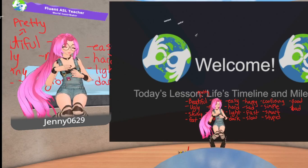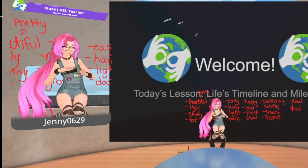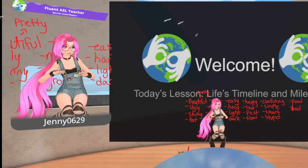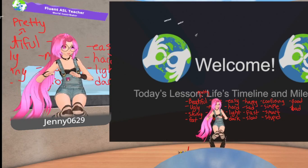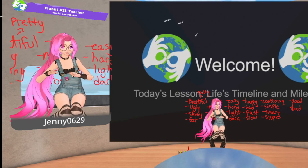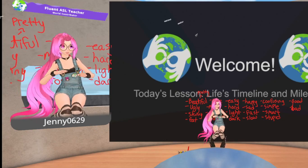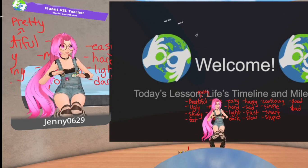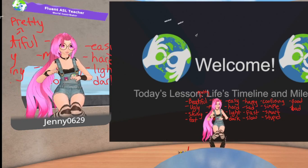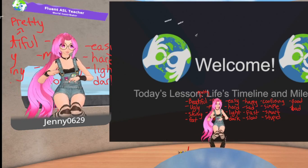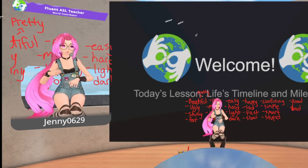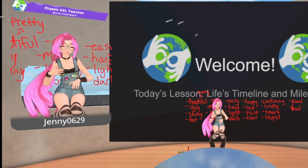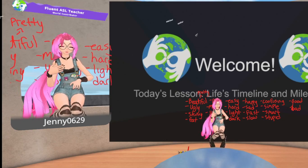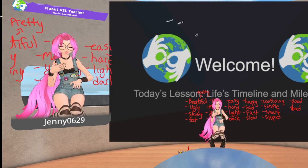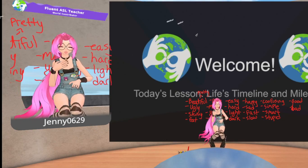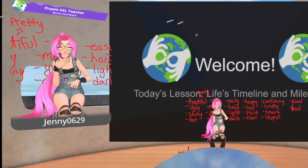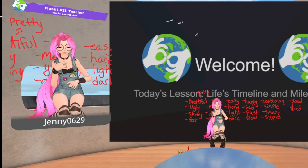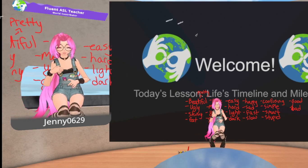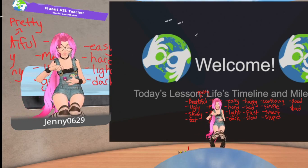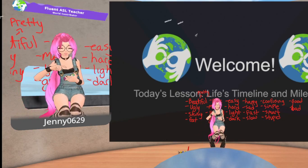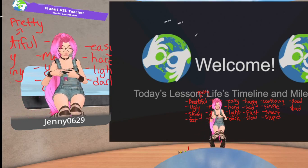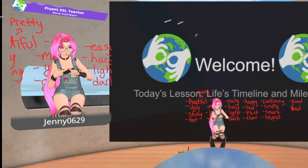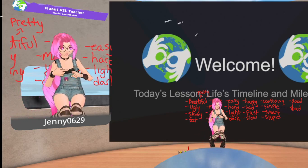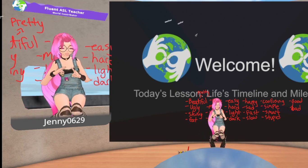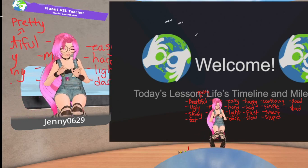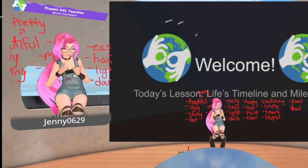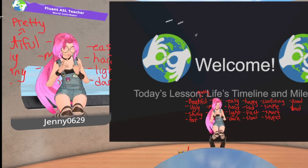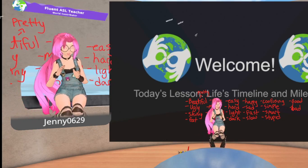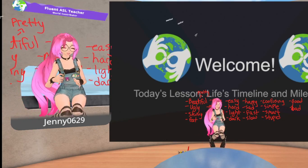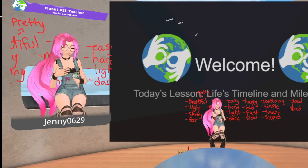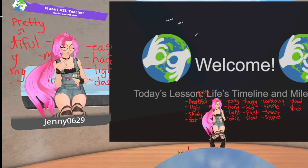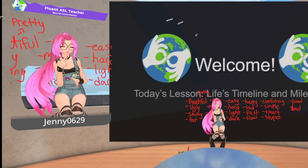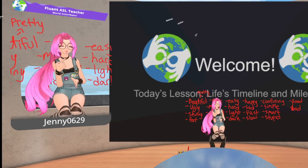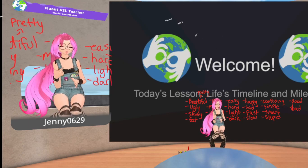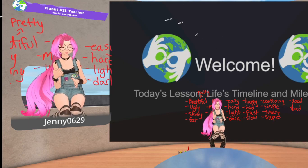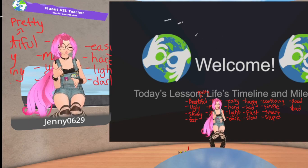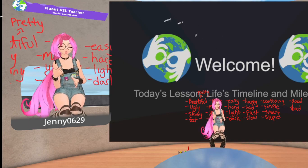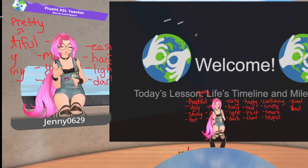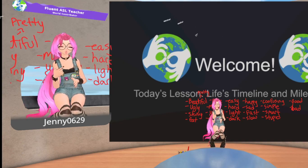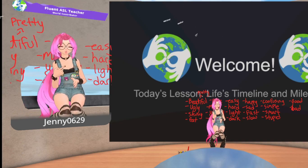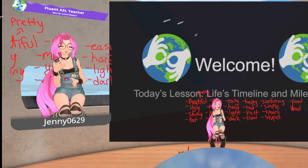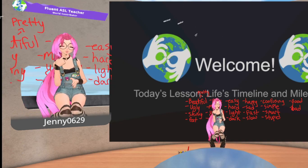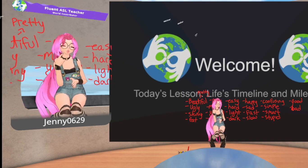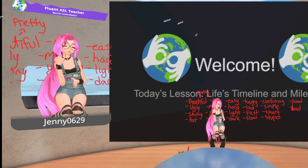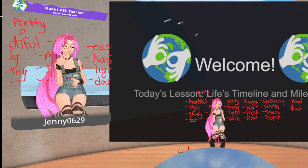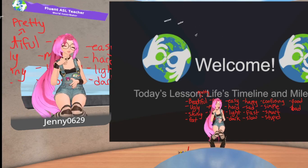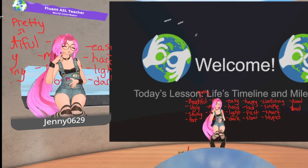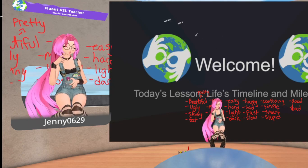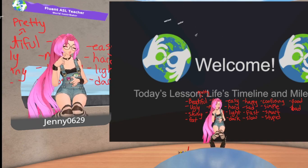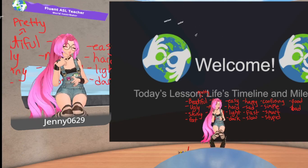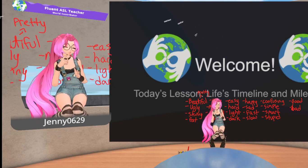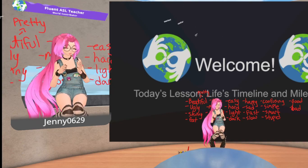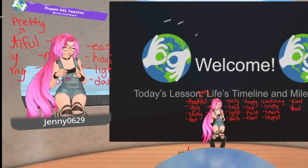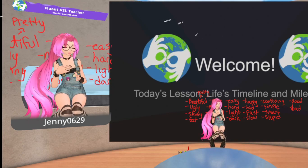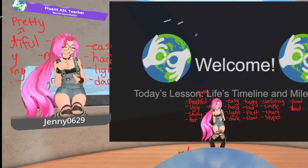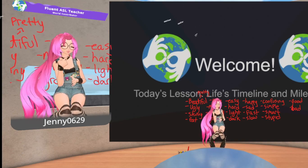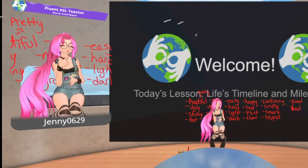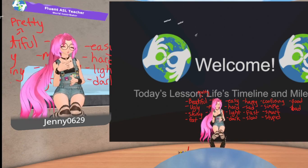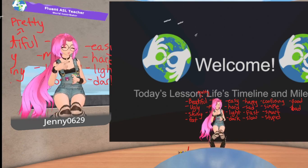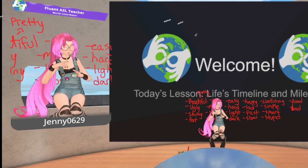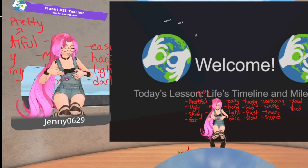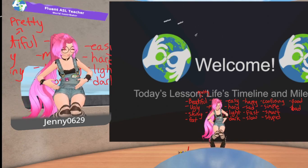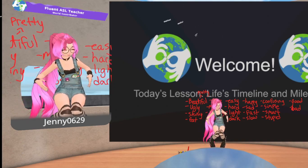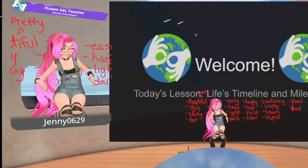this bluntness in behavior. And an old friend of mine who is an interpreter told me, like, if a deaf